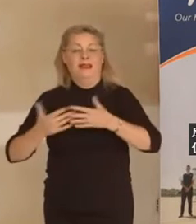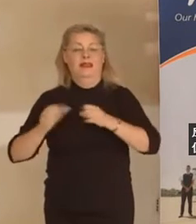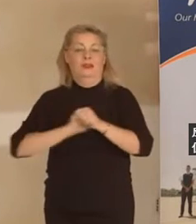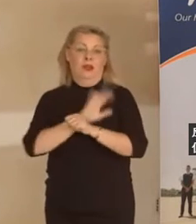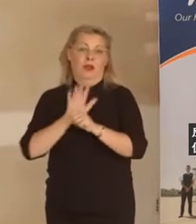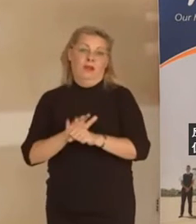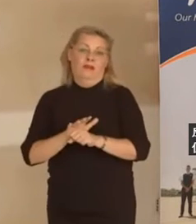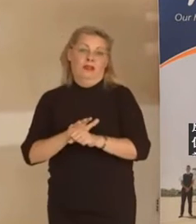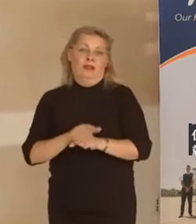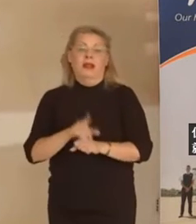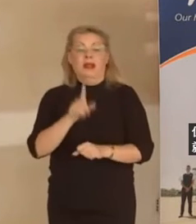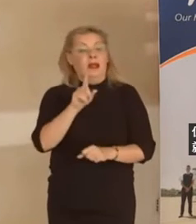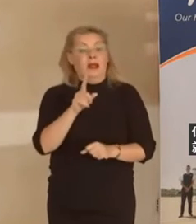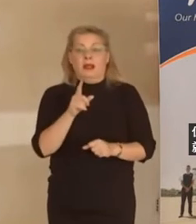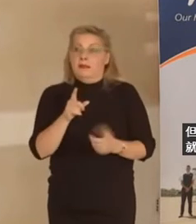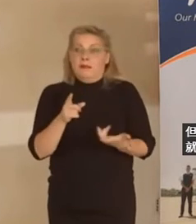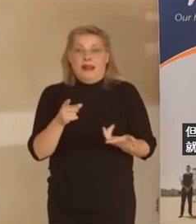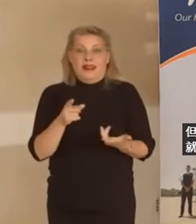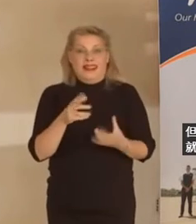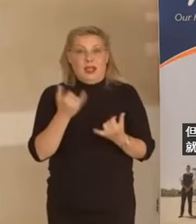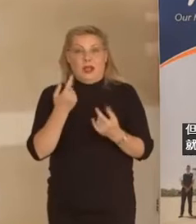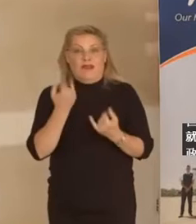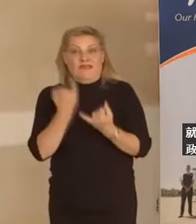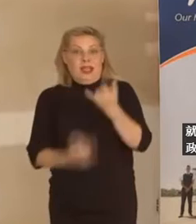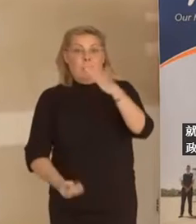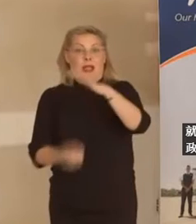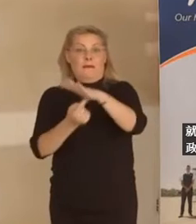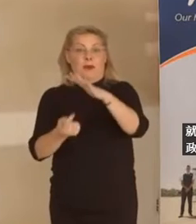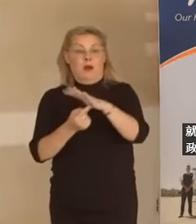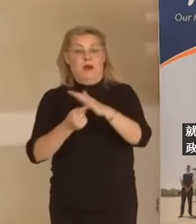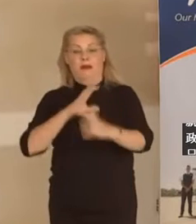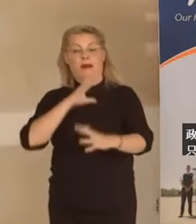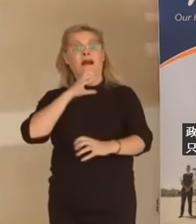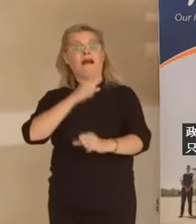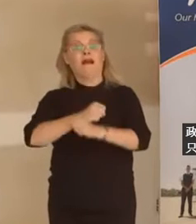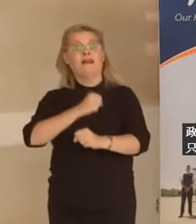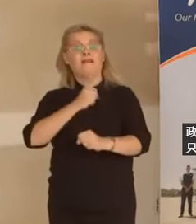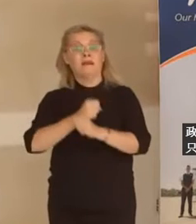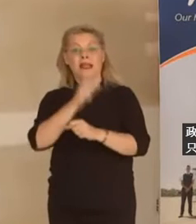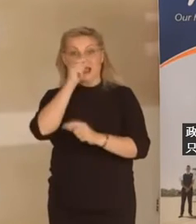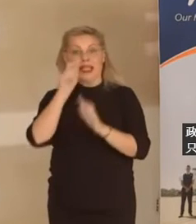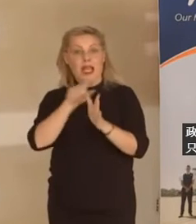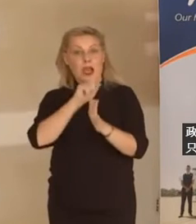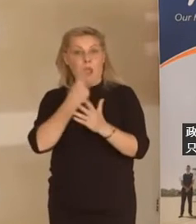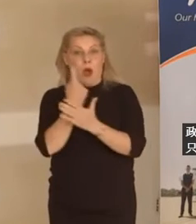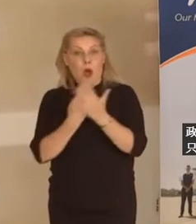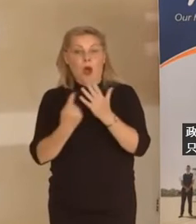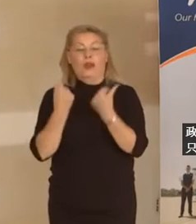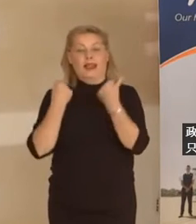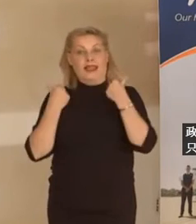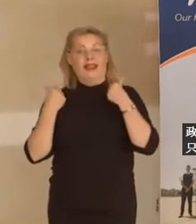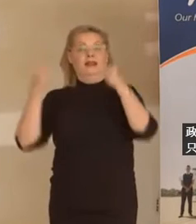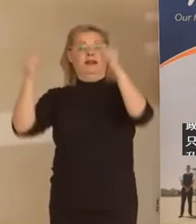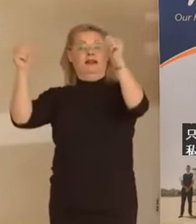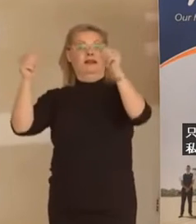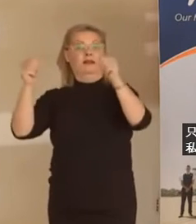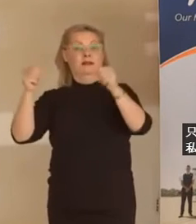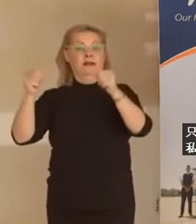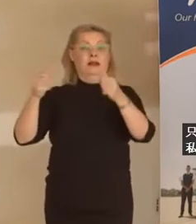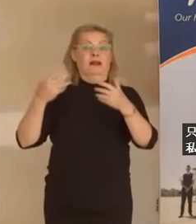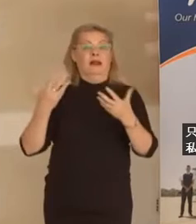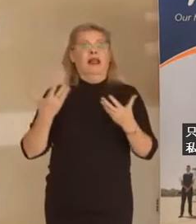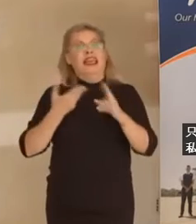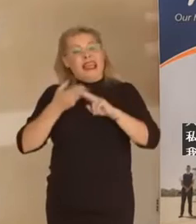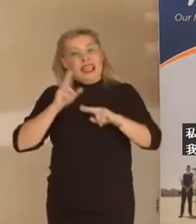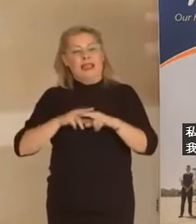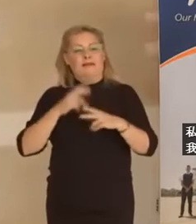of that, government, just like this partnership today, government can only do so much. We rely today on Rex and the